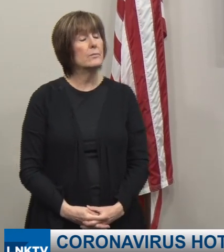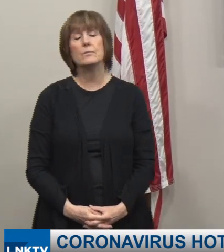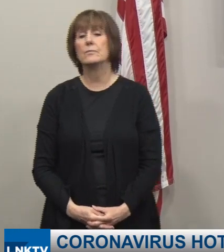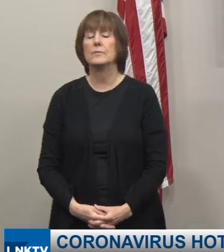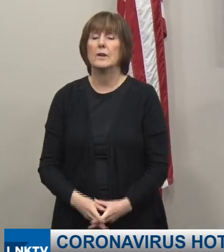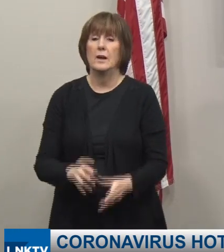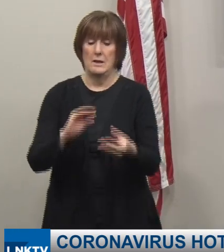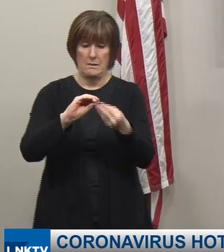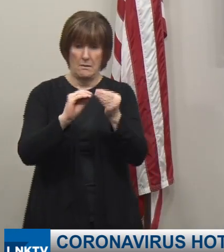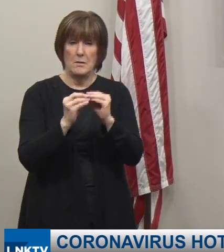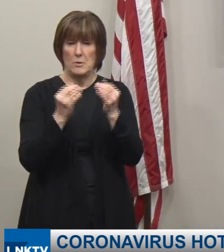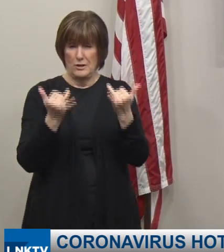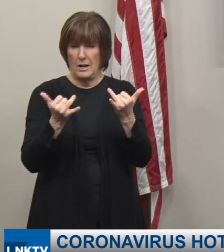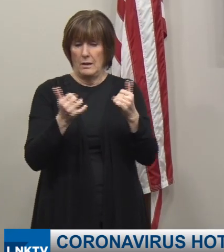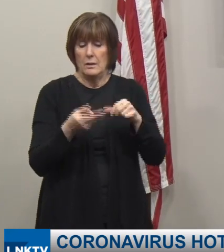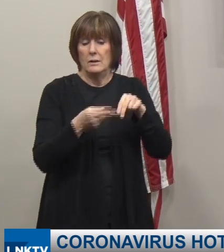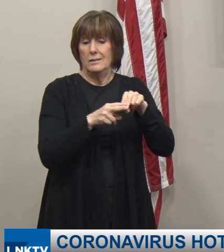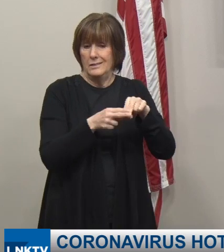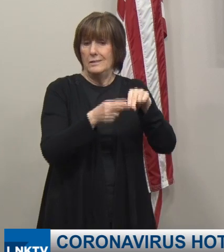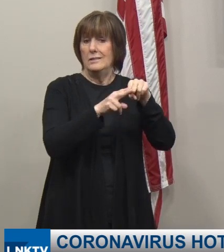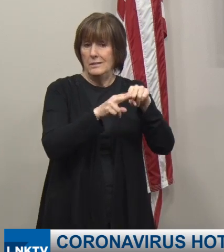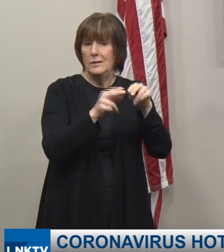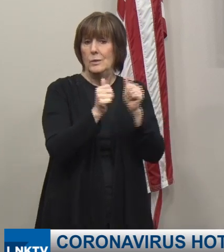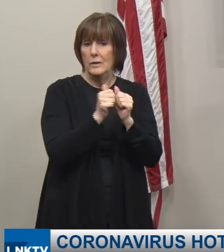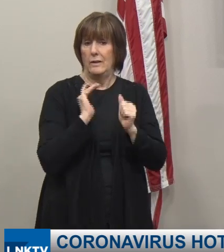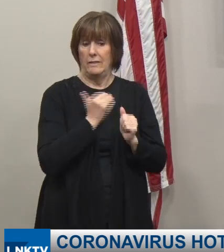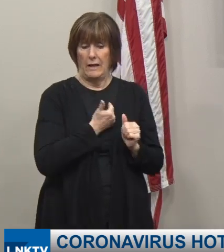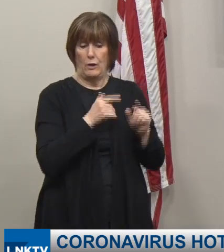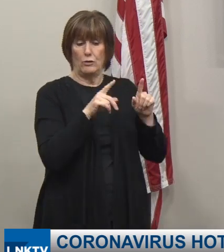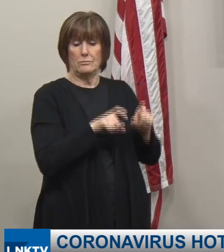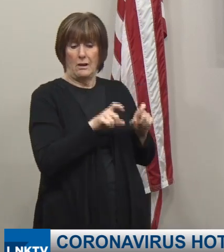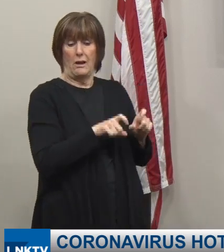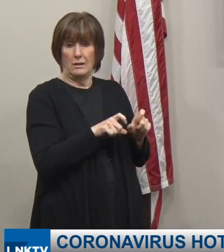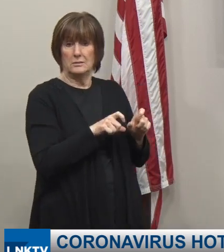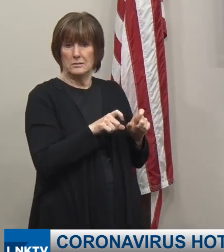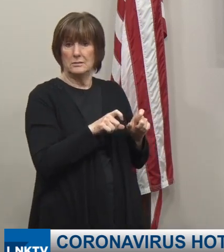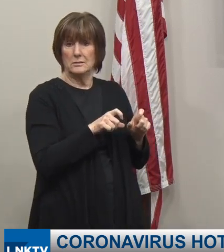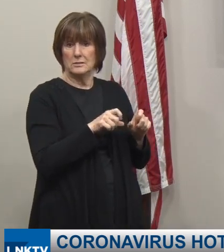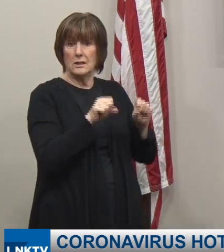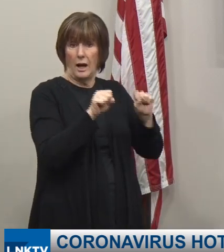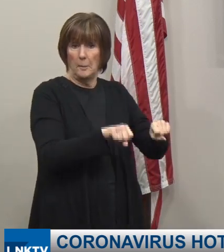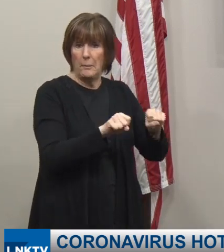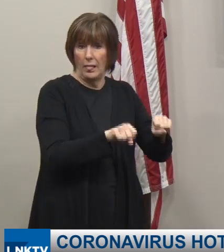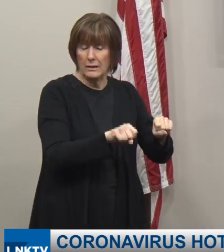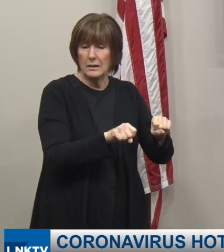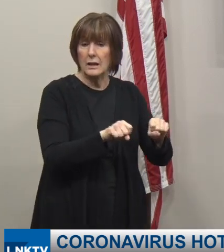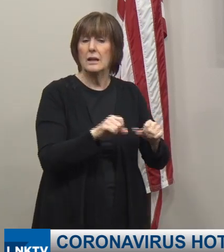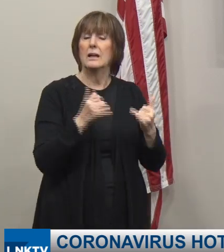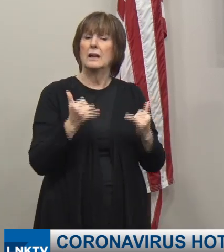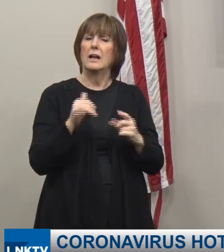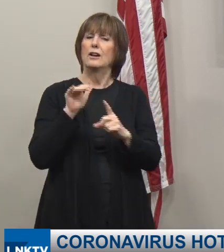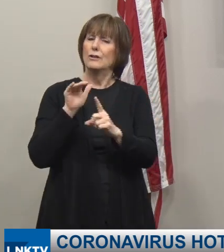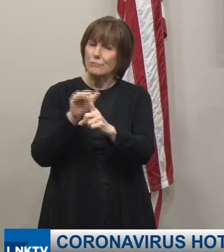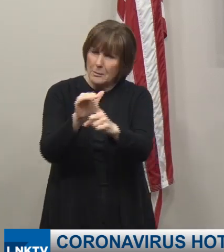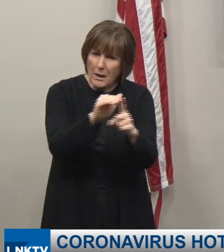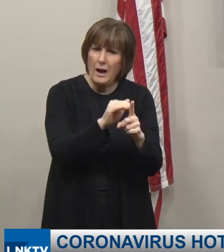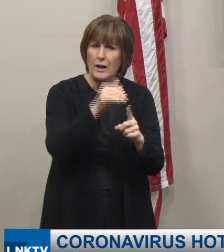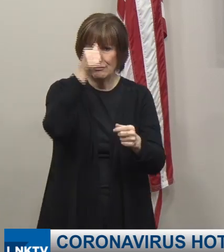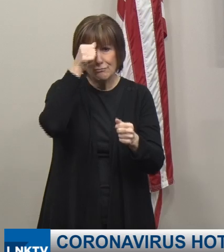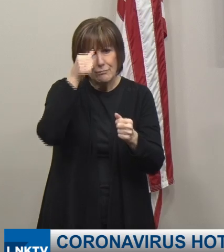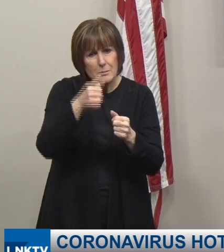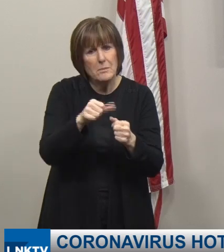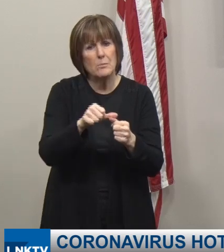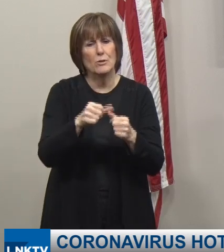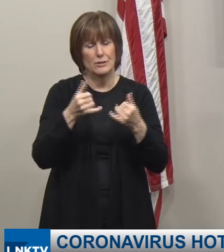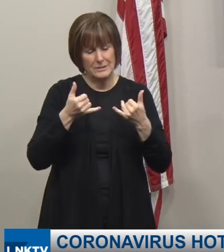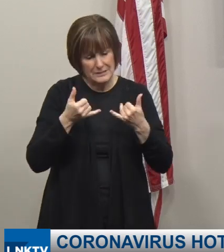As the number of cases grow with expanded testing capacity, we want to take this time to remind everyone to continue to